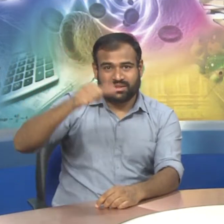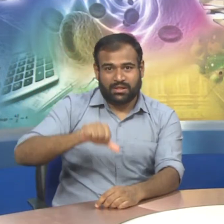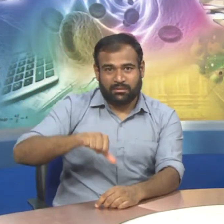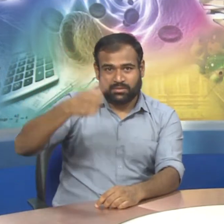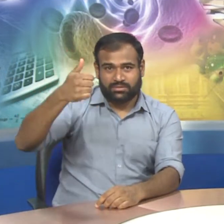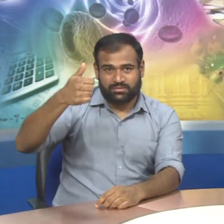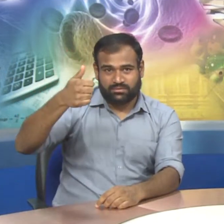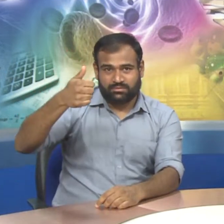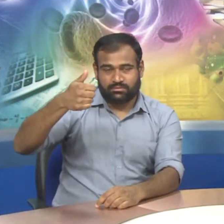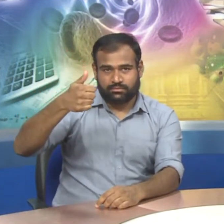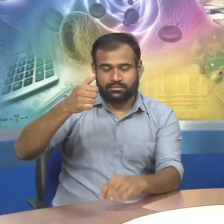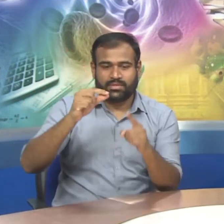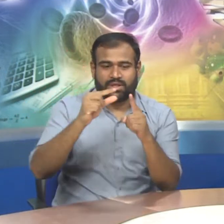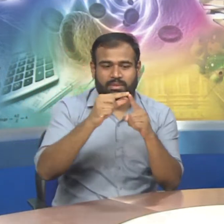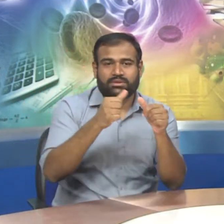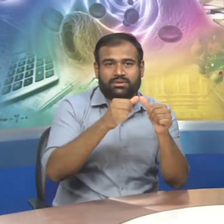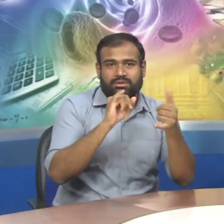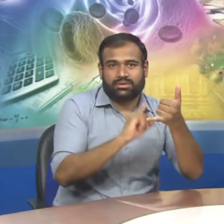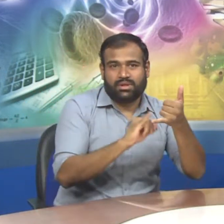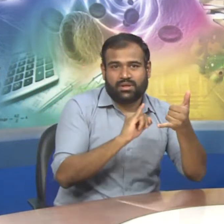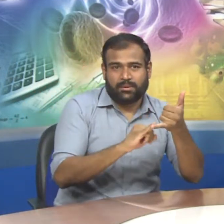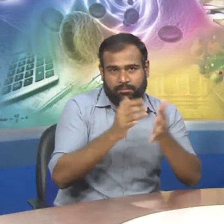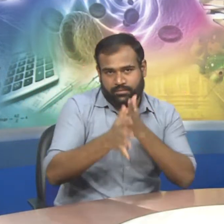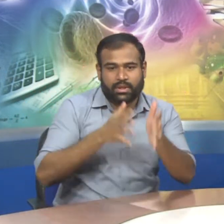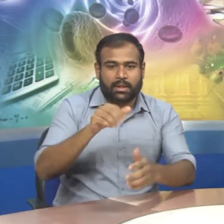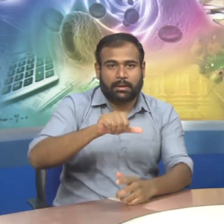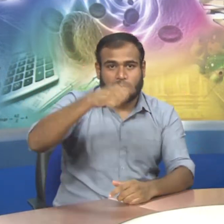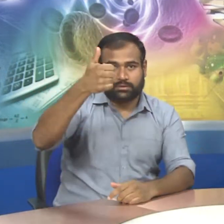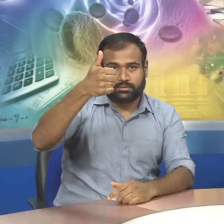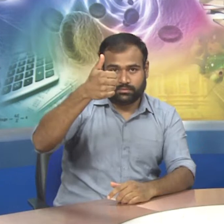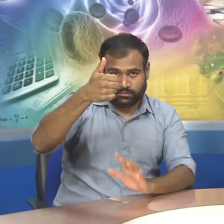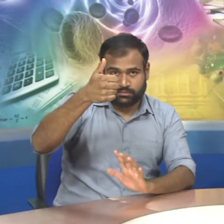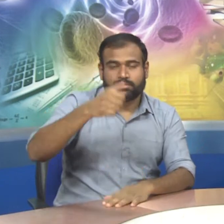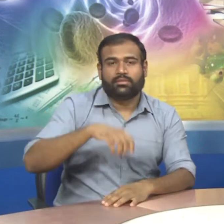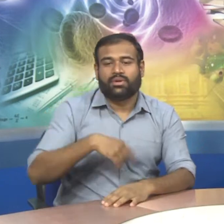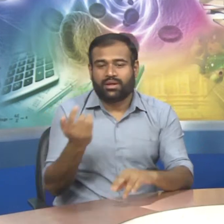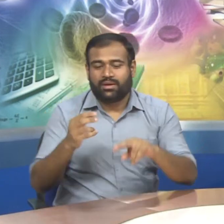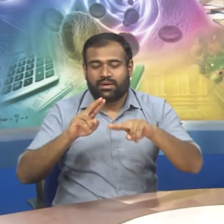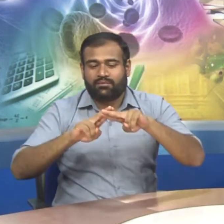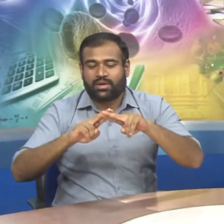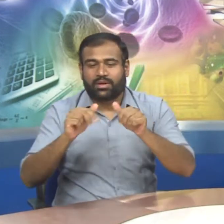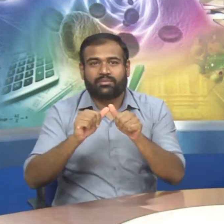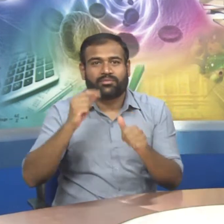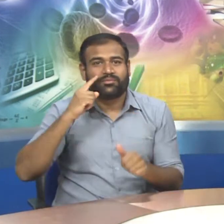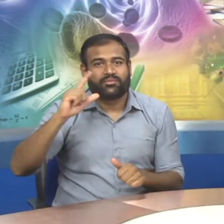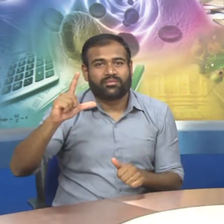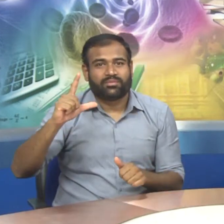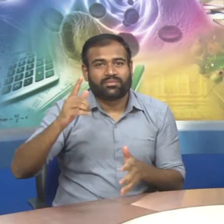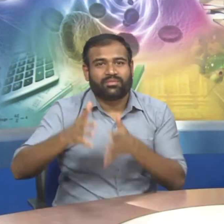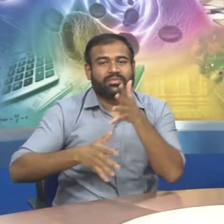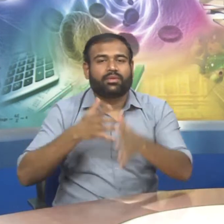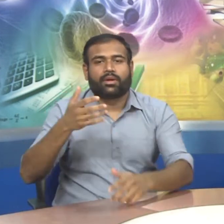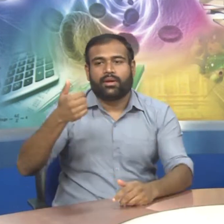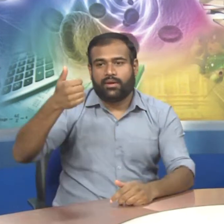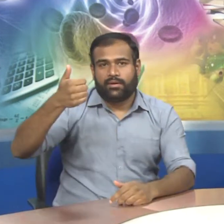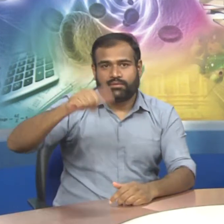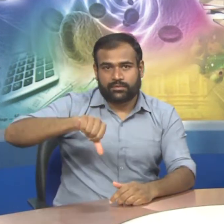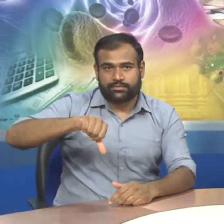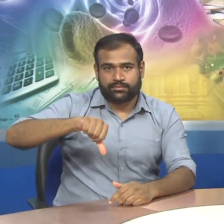Pass. And the opposite of pass is, this is pass, we know. Then fail is the opposite of pass. It means